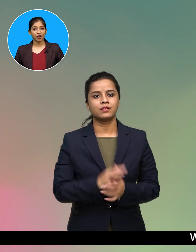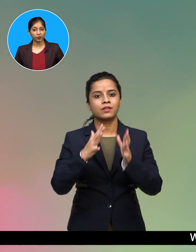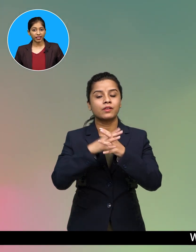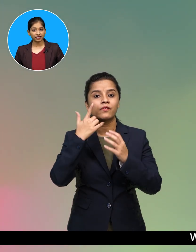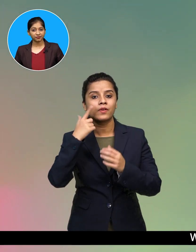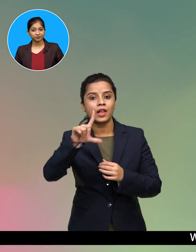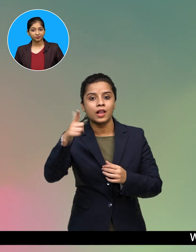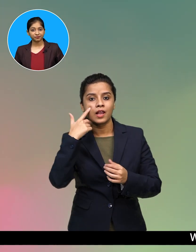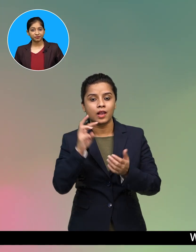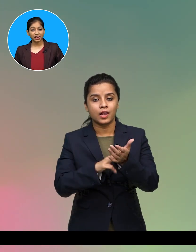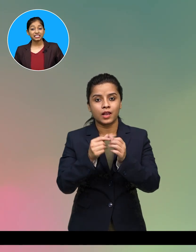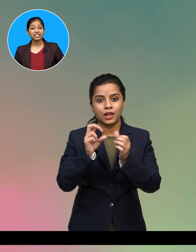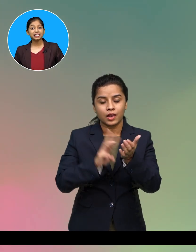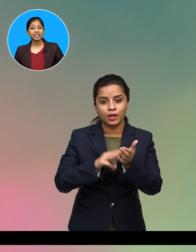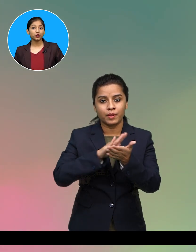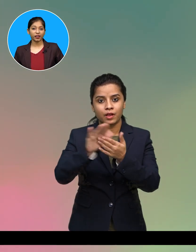William Harvey,